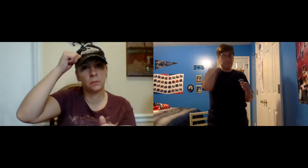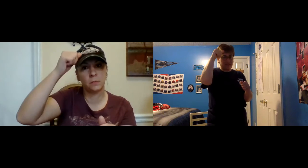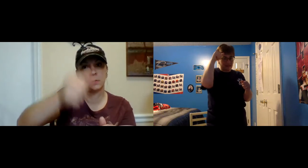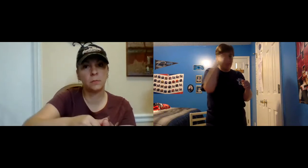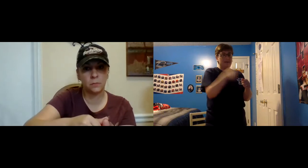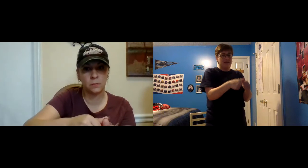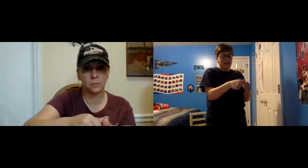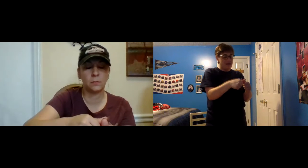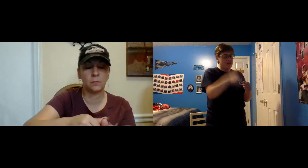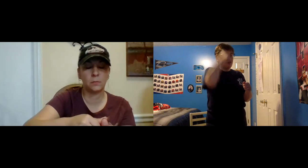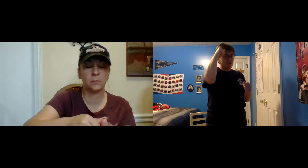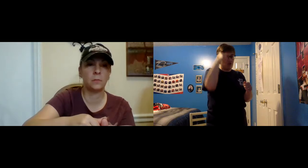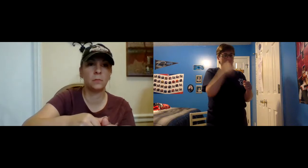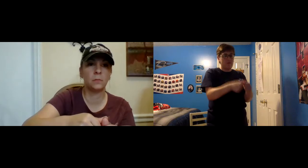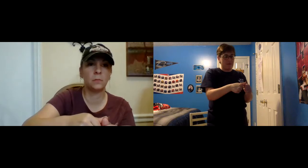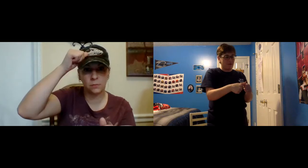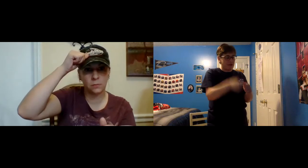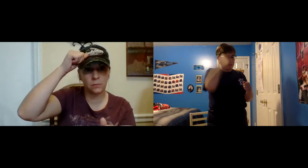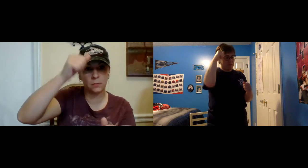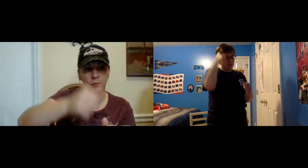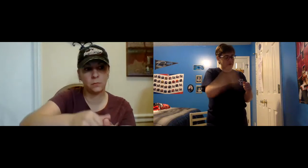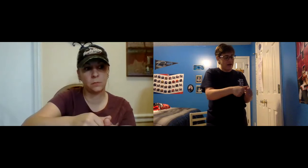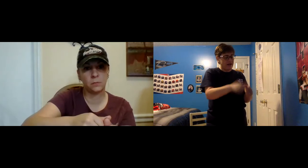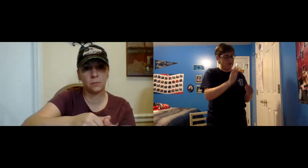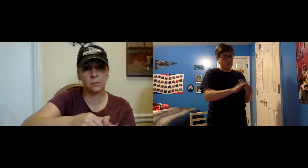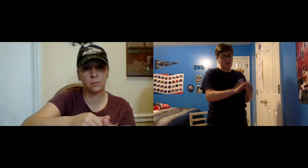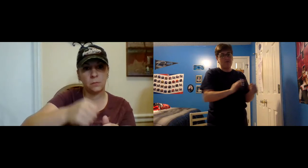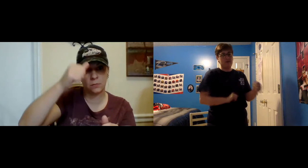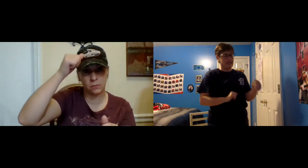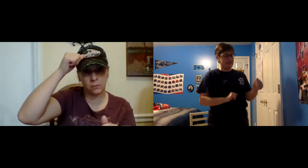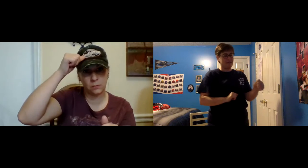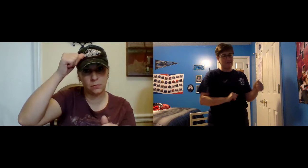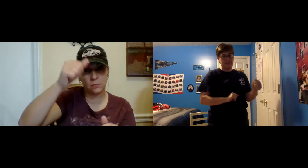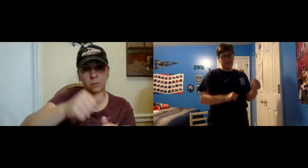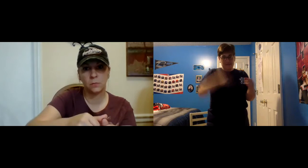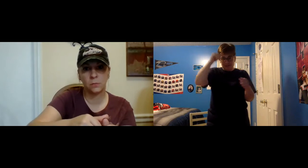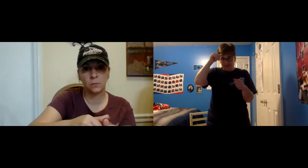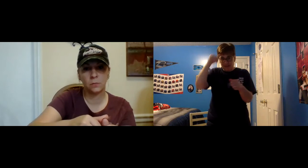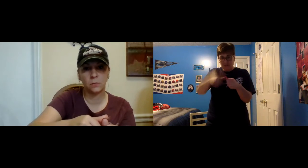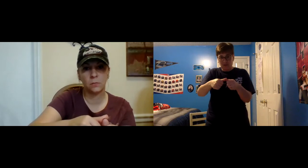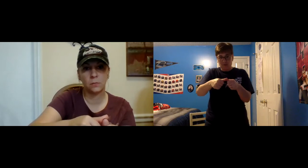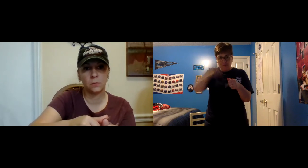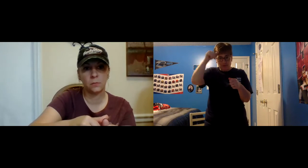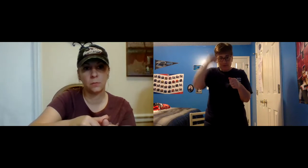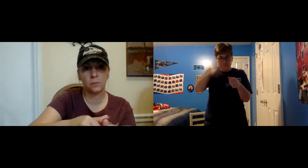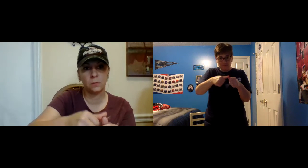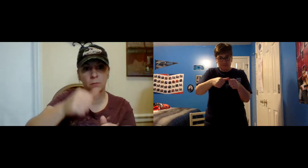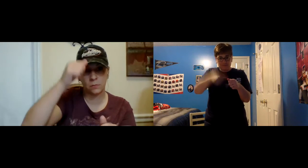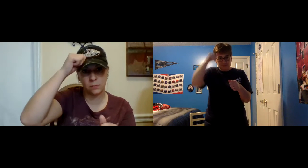on something, and so that you can remember. I'm going to put it right here so I don't forget, and I'm going to